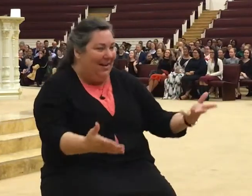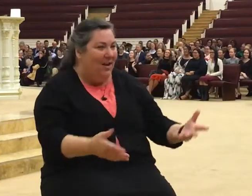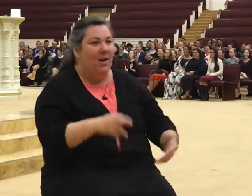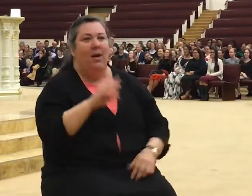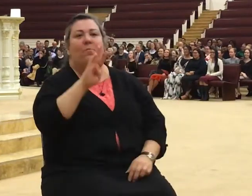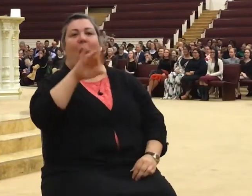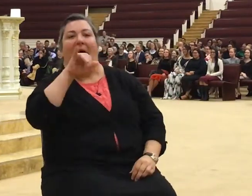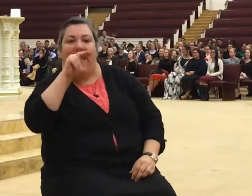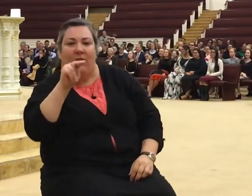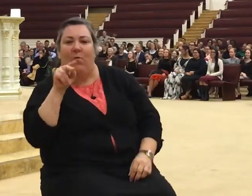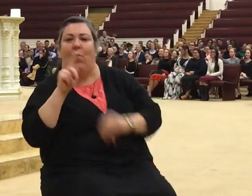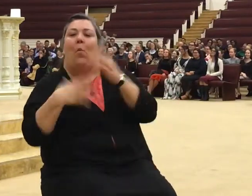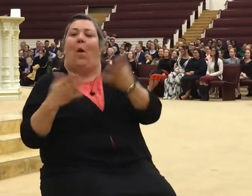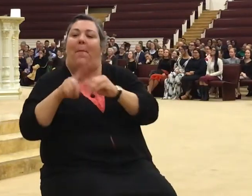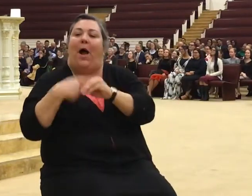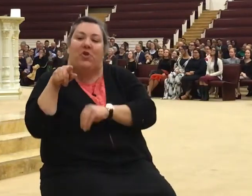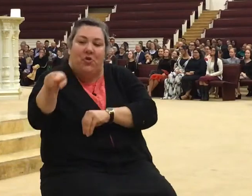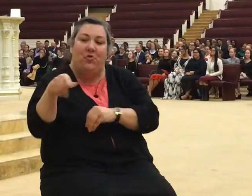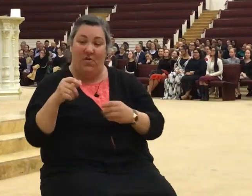Brian, what about you?